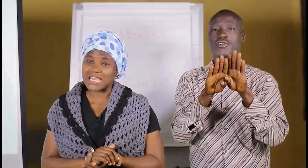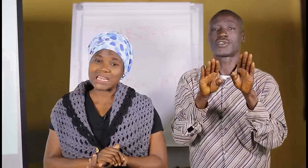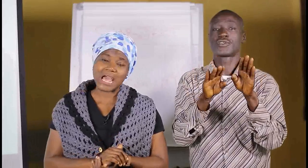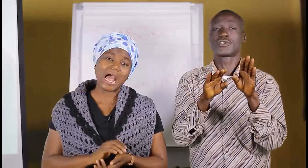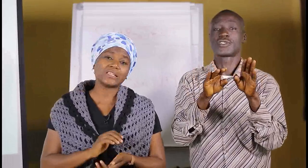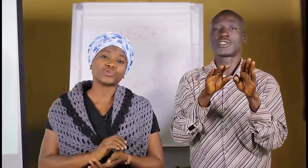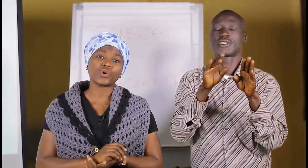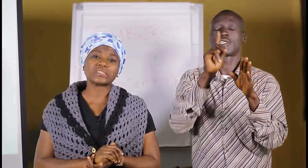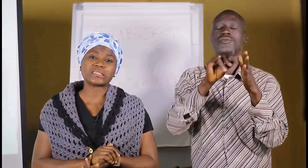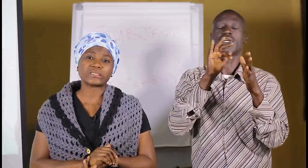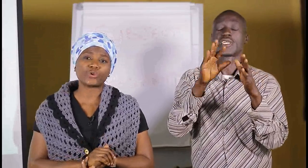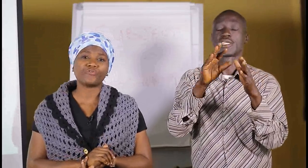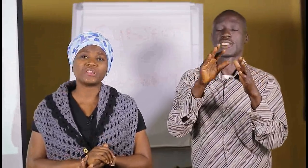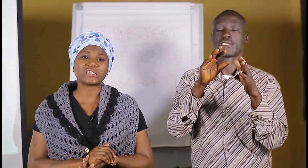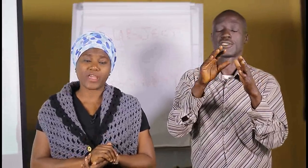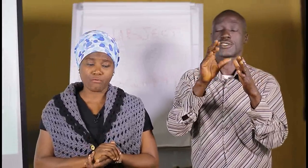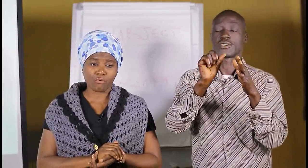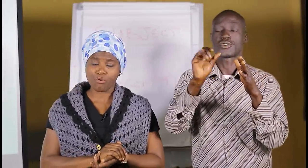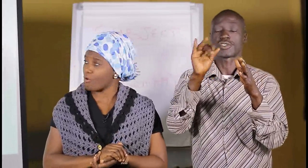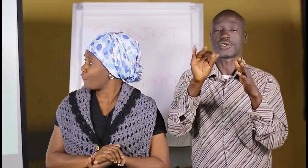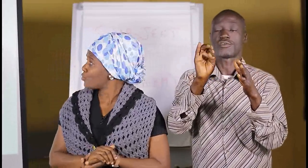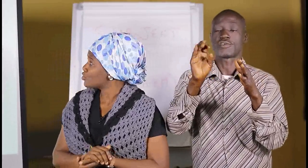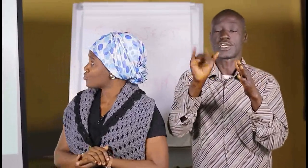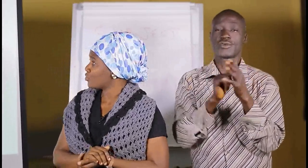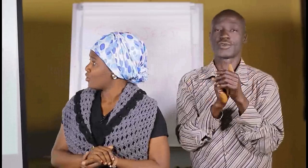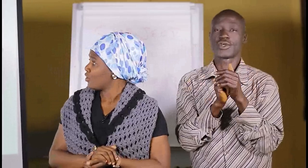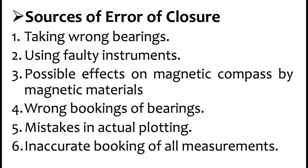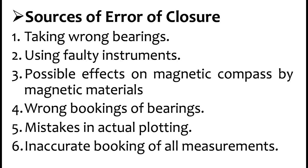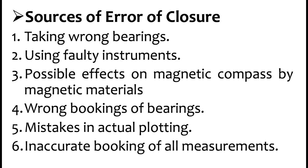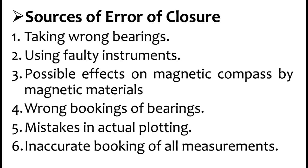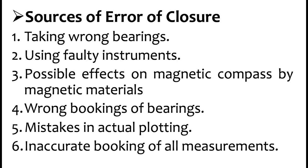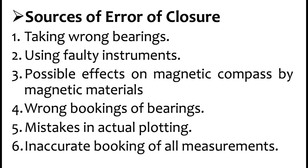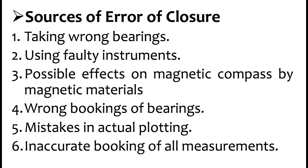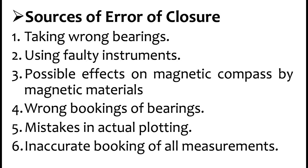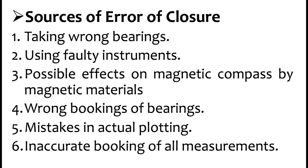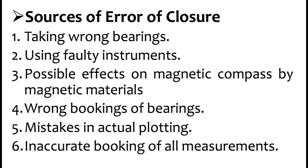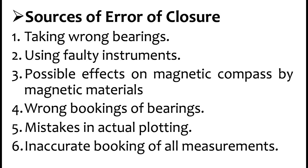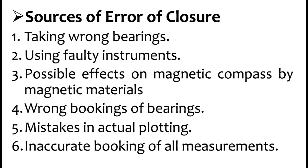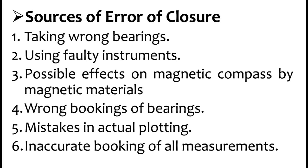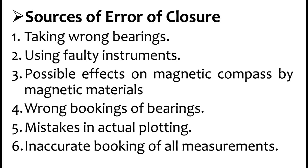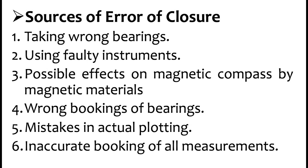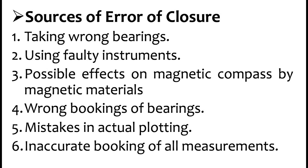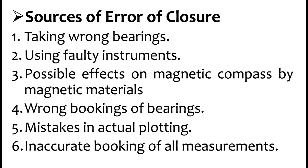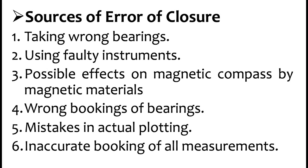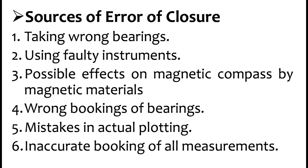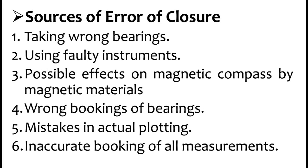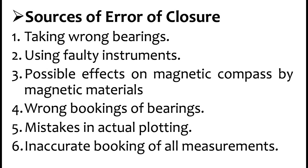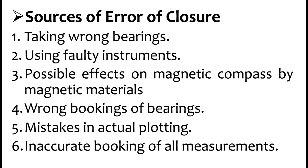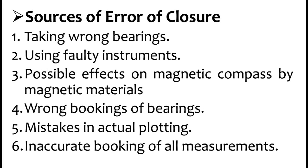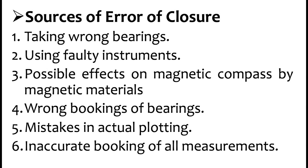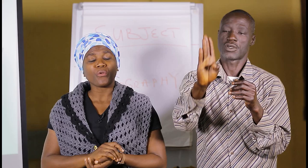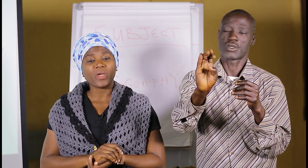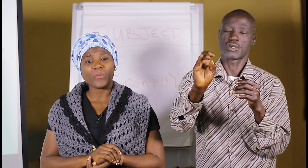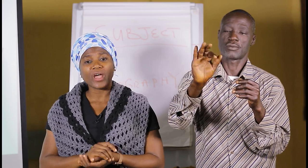What then are the sources of this error of closure? We have one, taking wrong